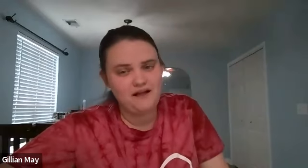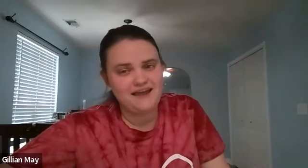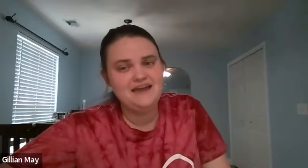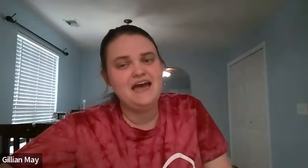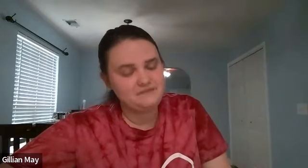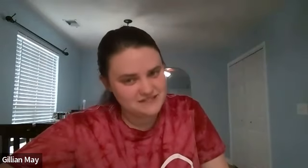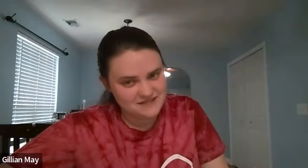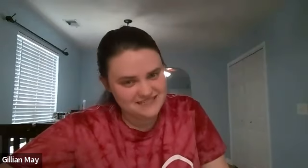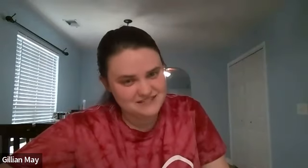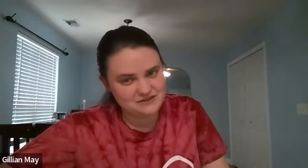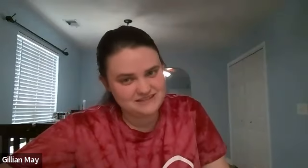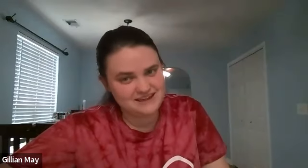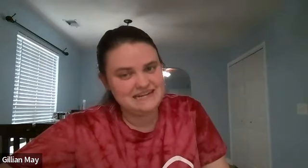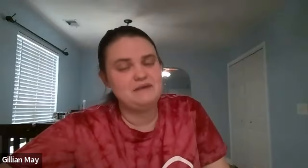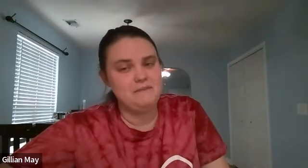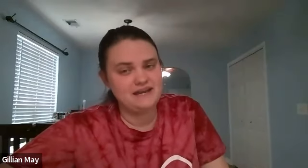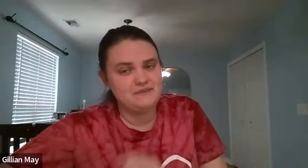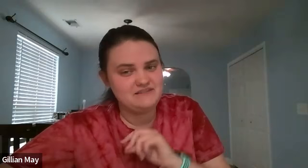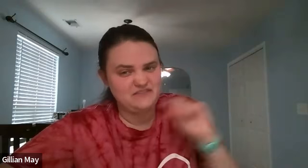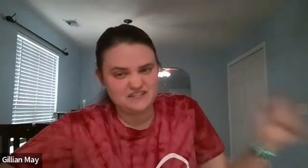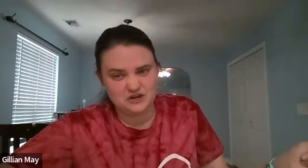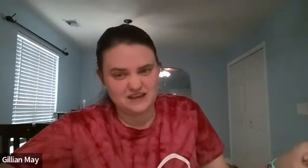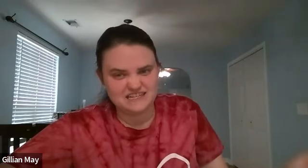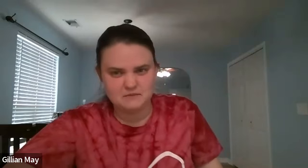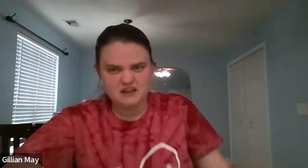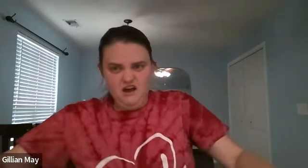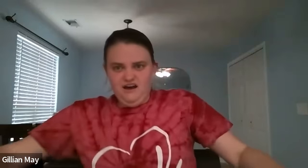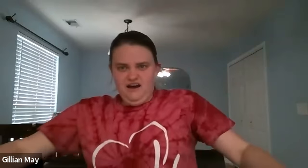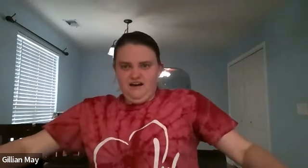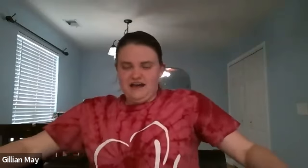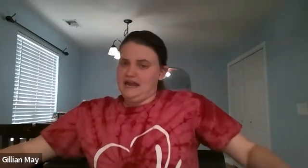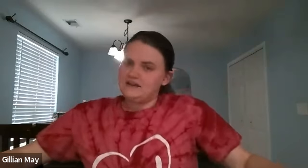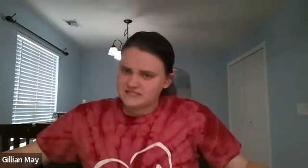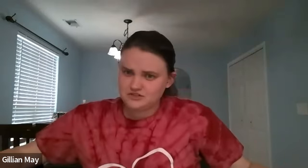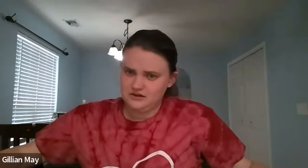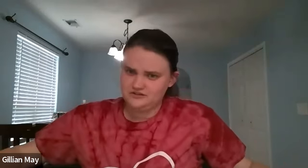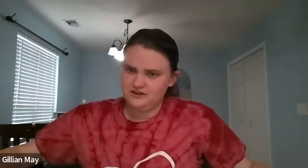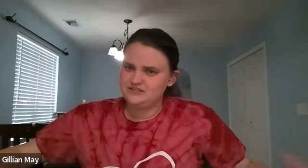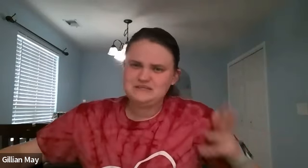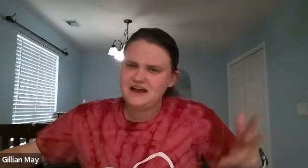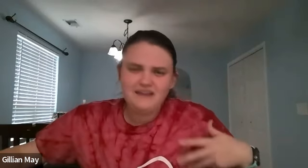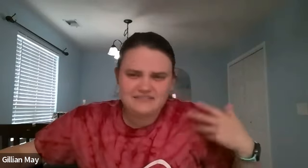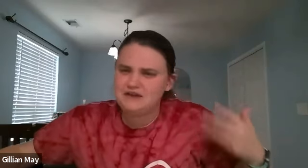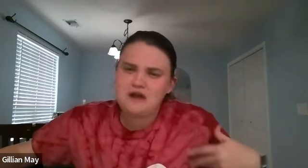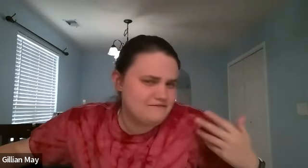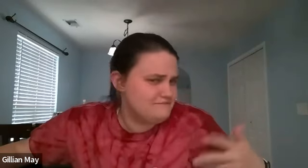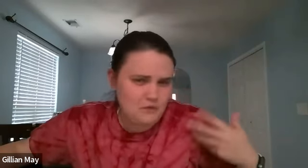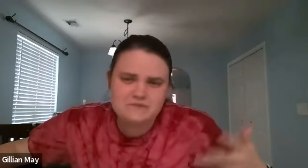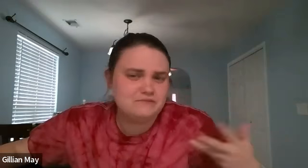lie, every time I see a student sign it, my mind immediately thinks they're cussing, and I'm like, oh, and I have 6th graders, y'all. So it's not like they are not informed of